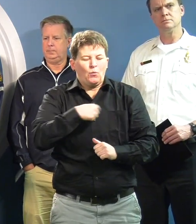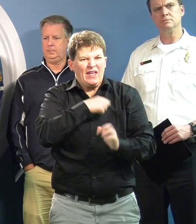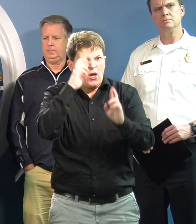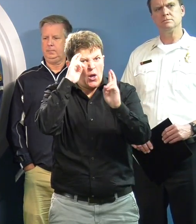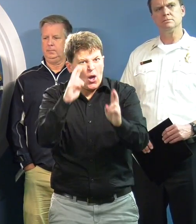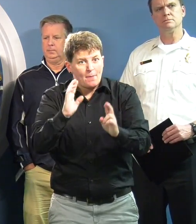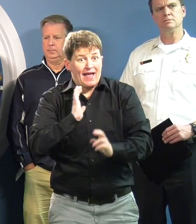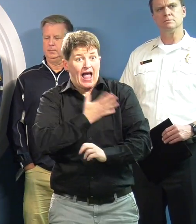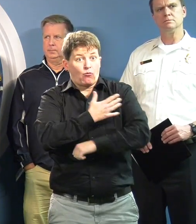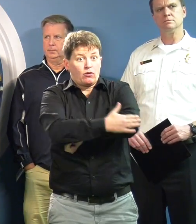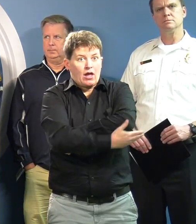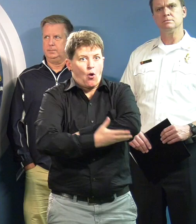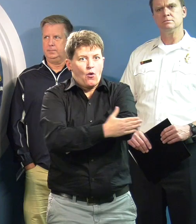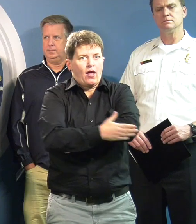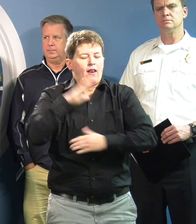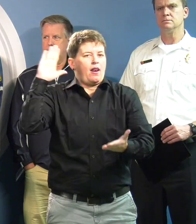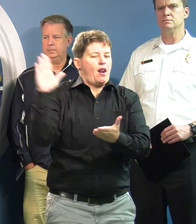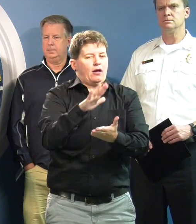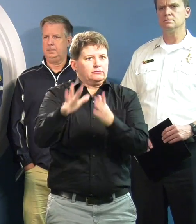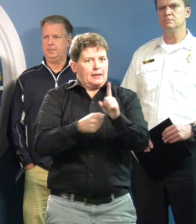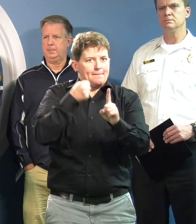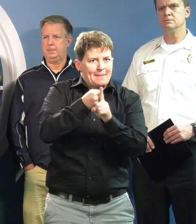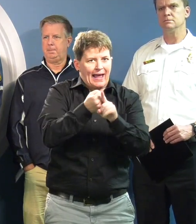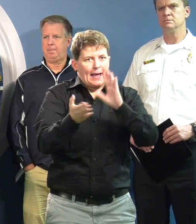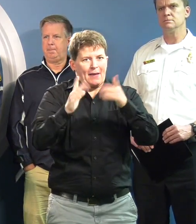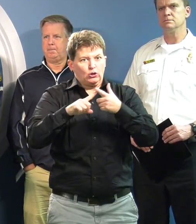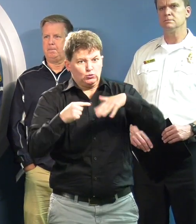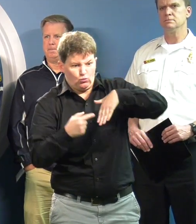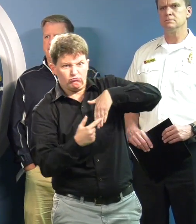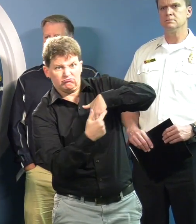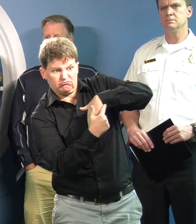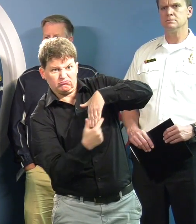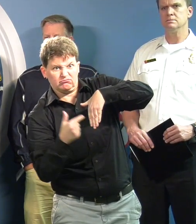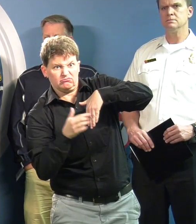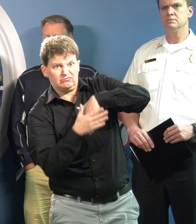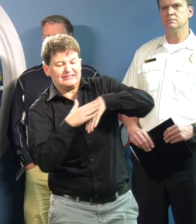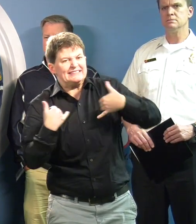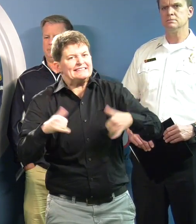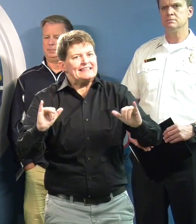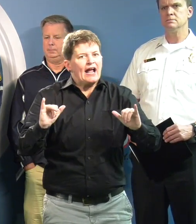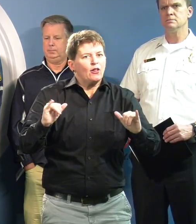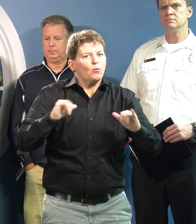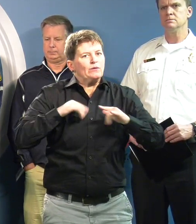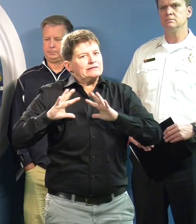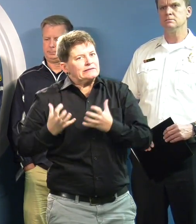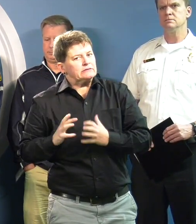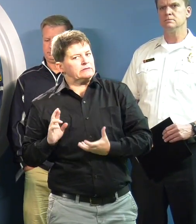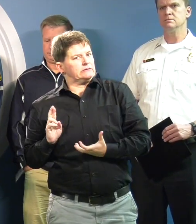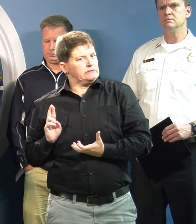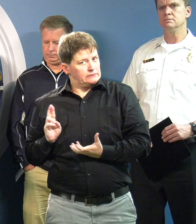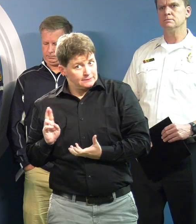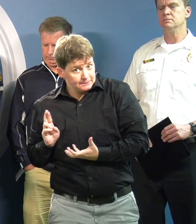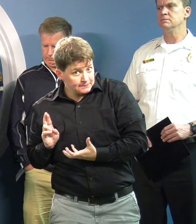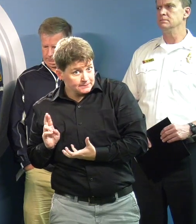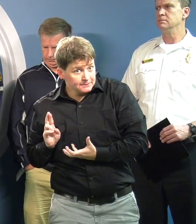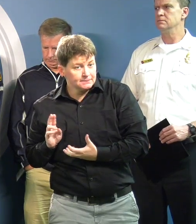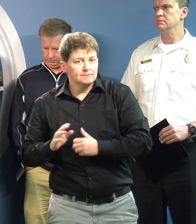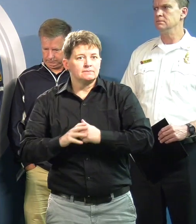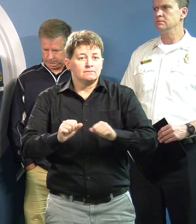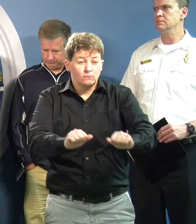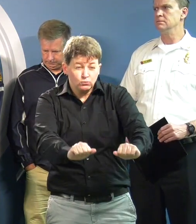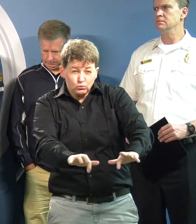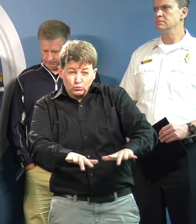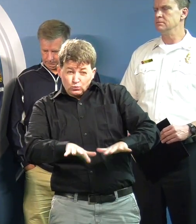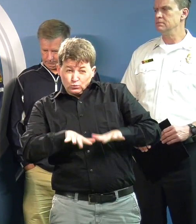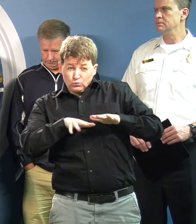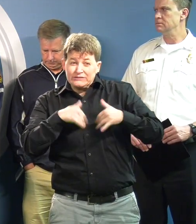respond. Tidal and coastal flooding are still a major concern as we hit high tide. This could impact the beaches